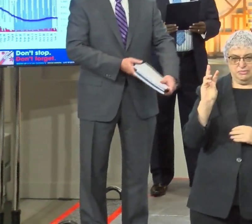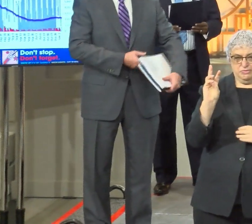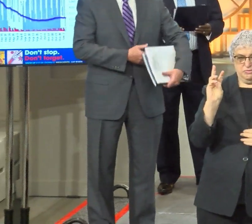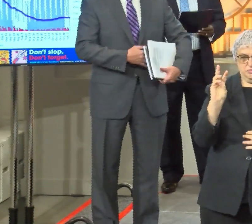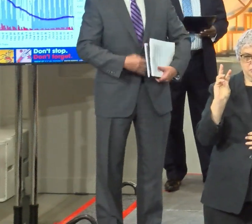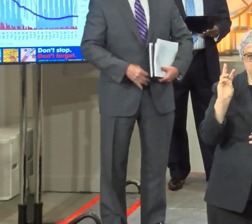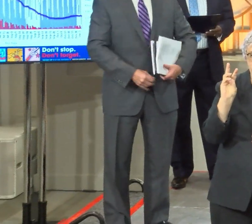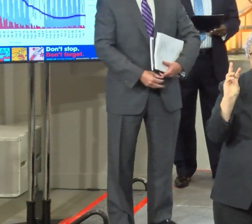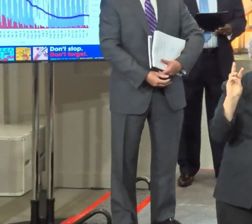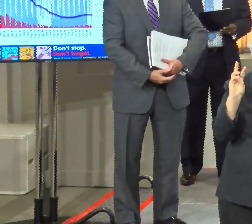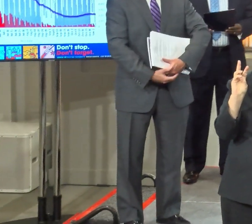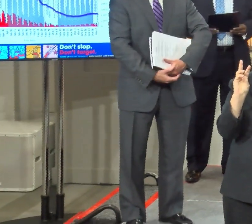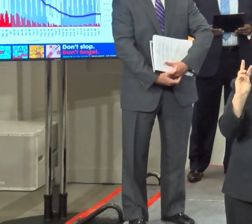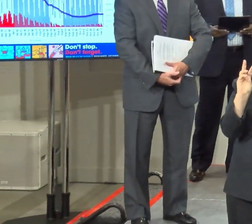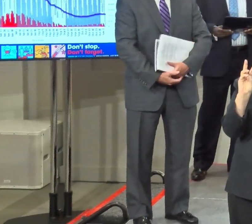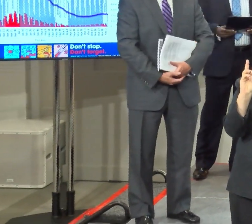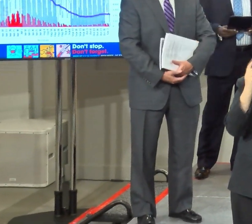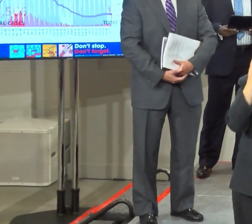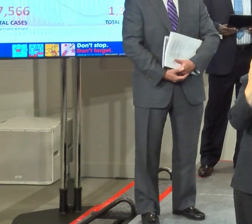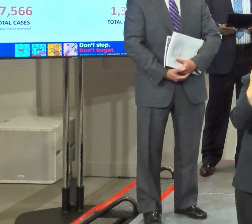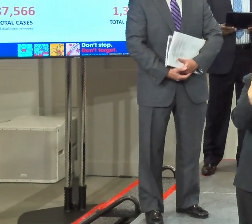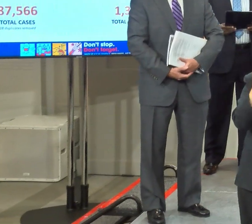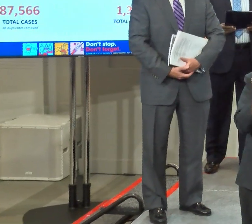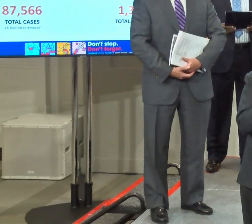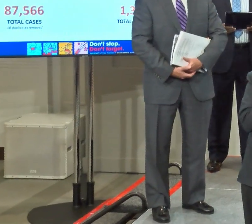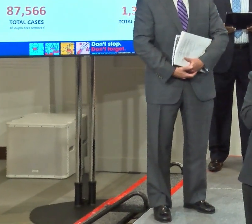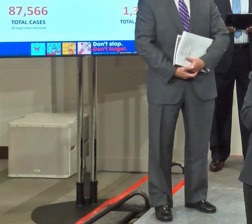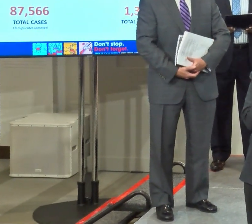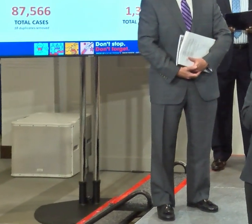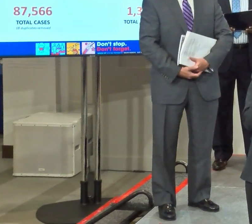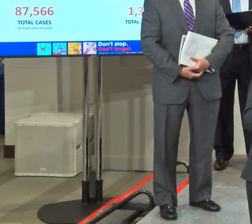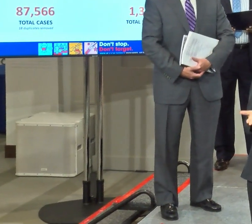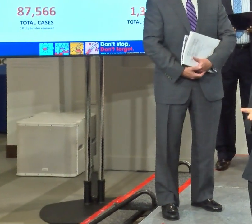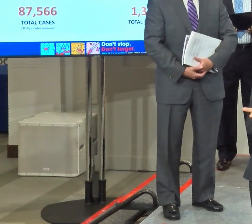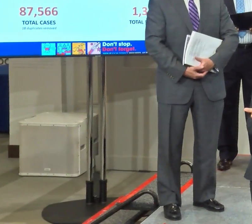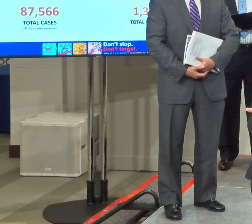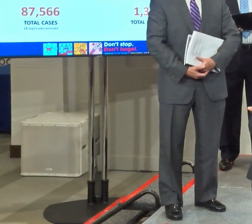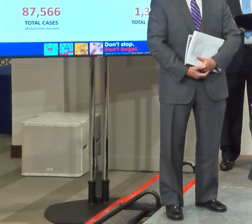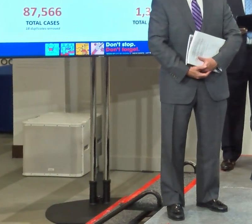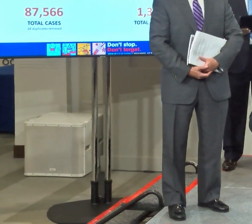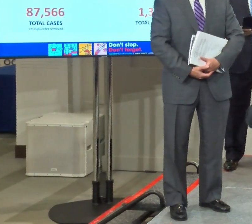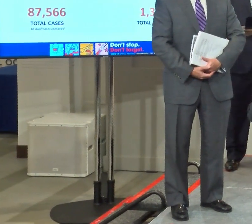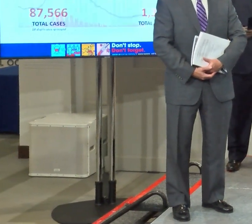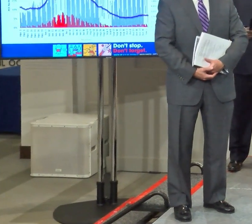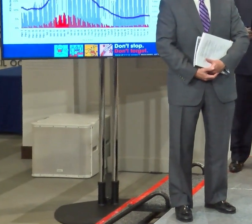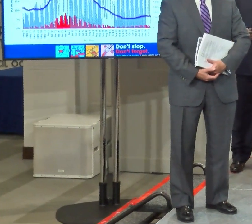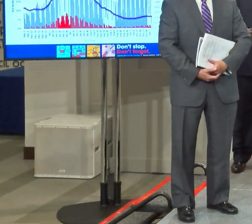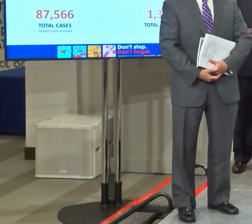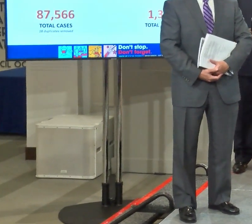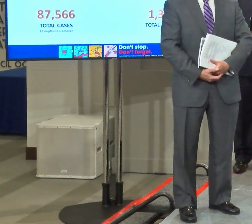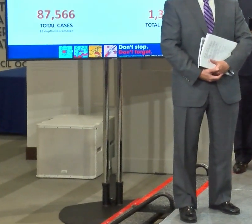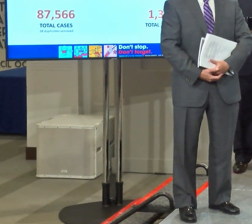87,566. There is one newly reported death, bringing the city's total to